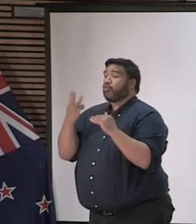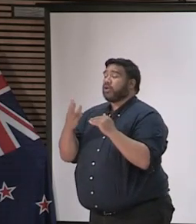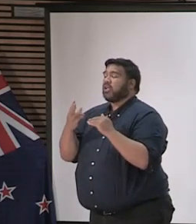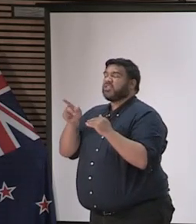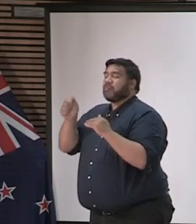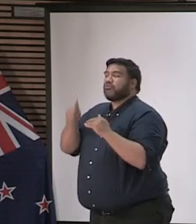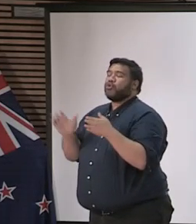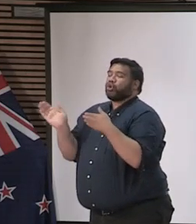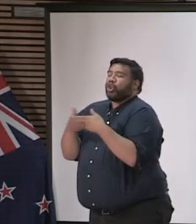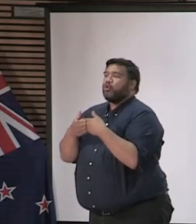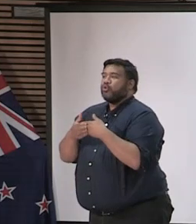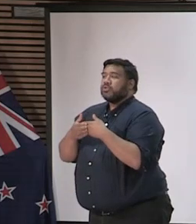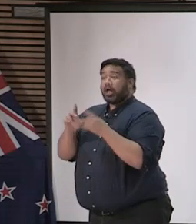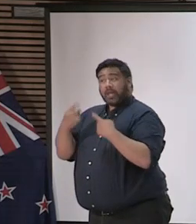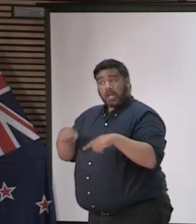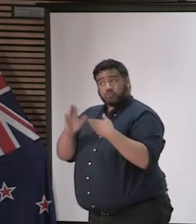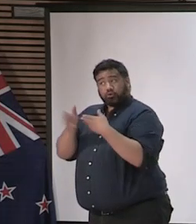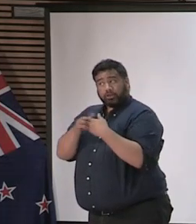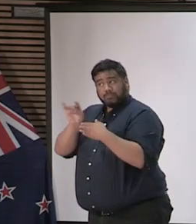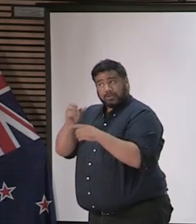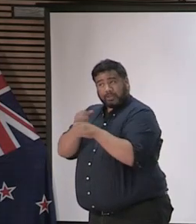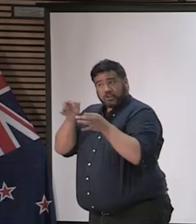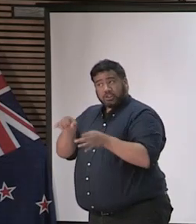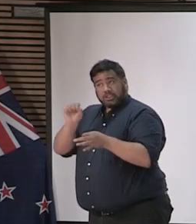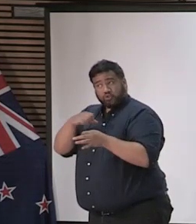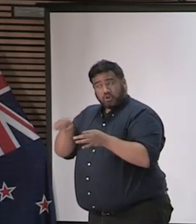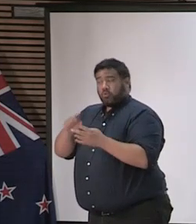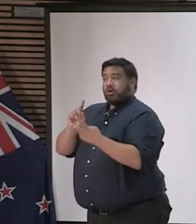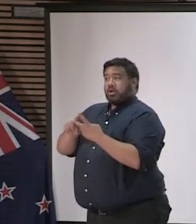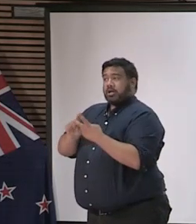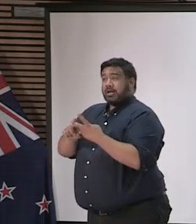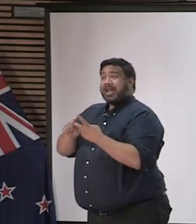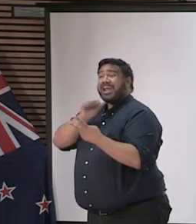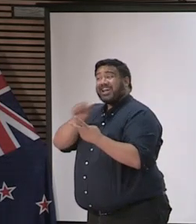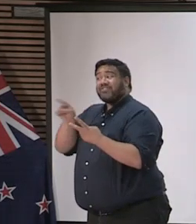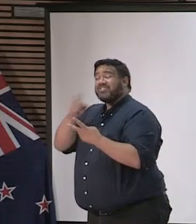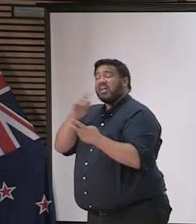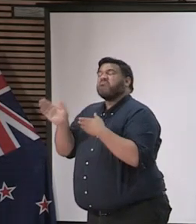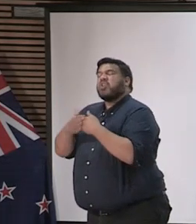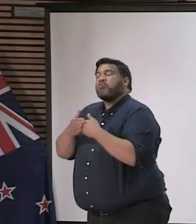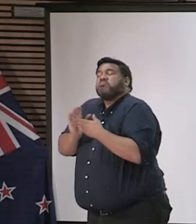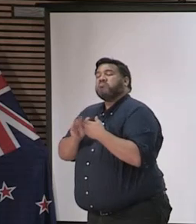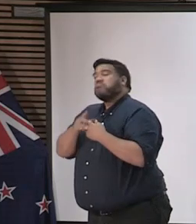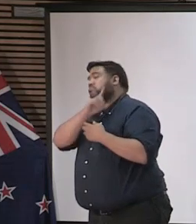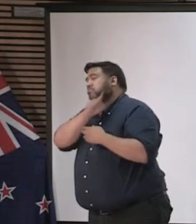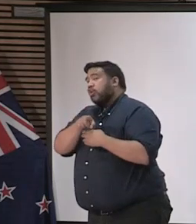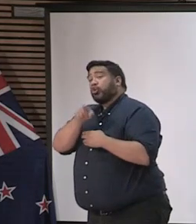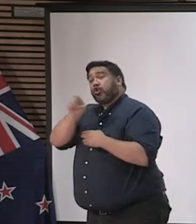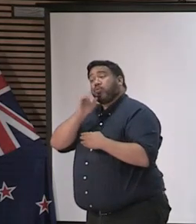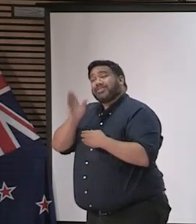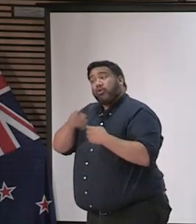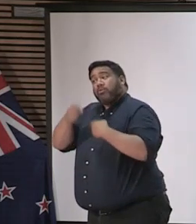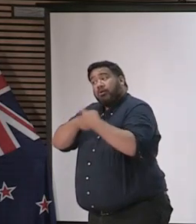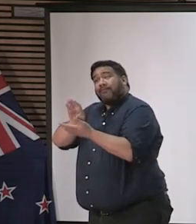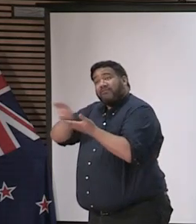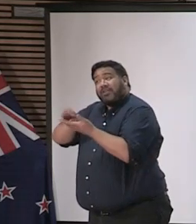firstly, are they able to make that decision? And secondly, if so, will they continue to be funded? Look, my advice to all early learning services